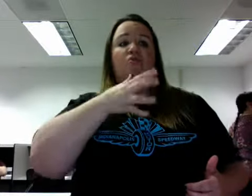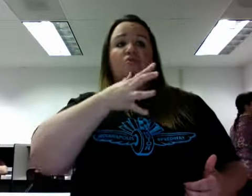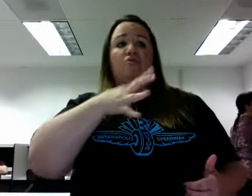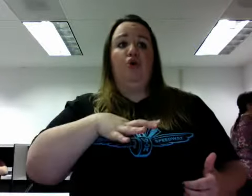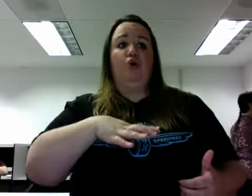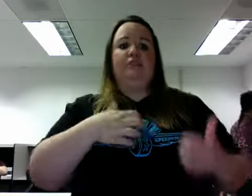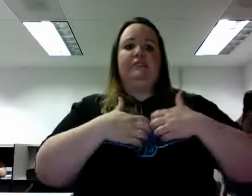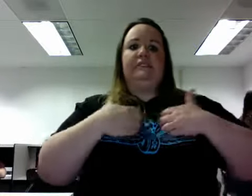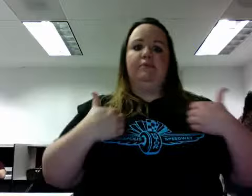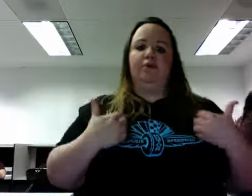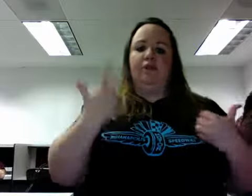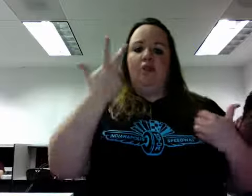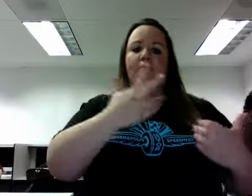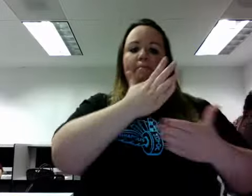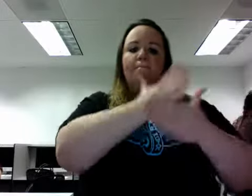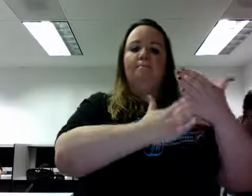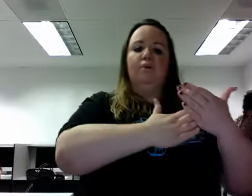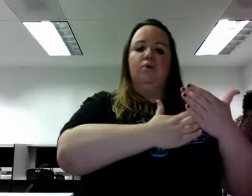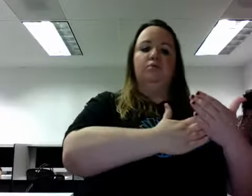person like myself, who's not very old,